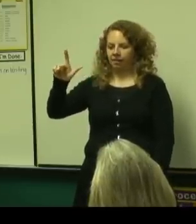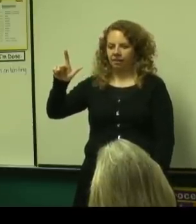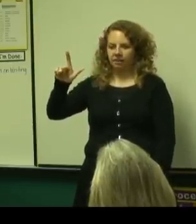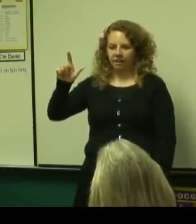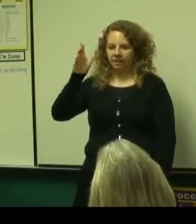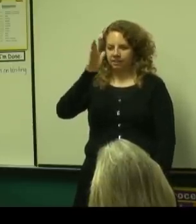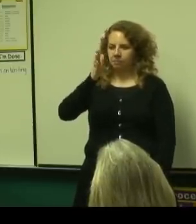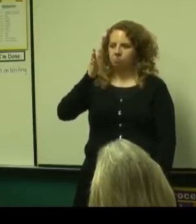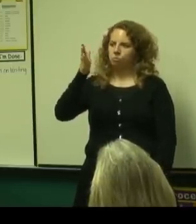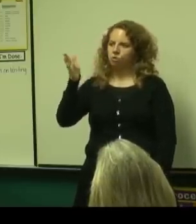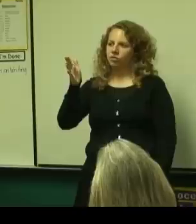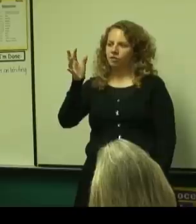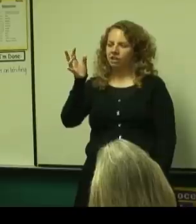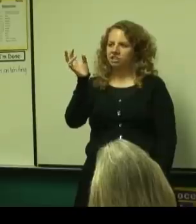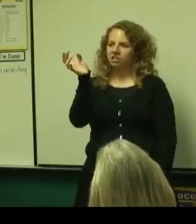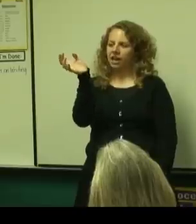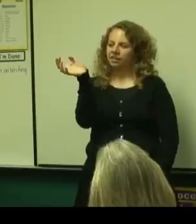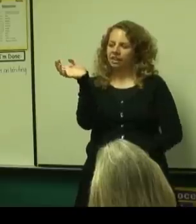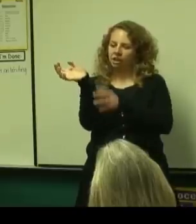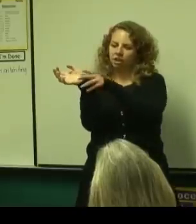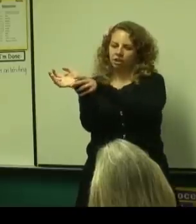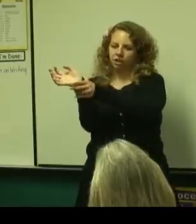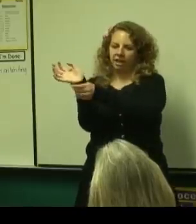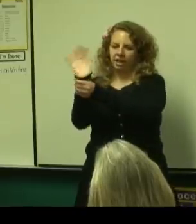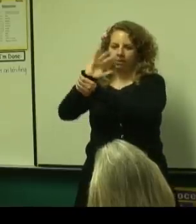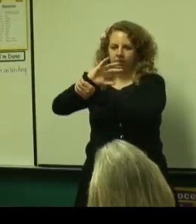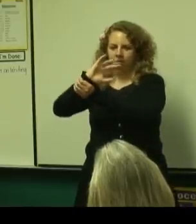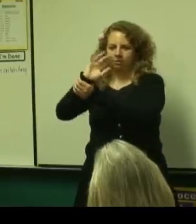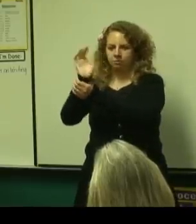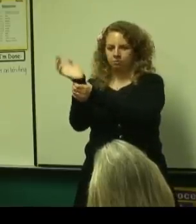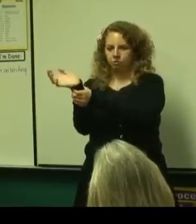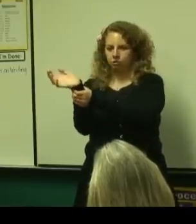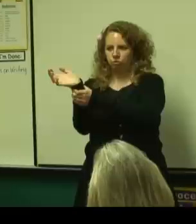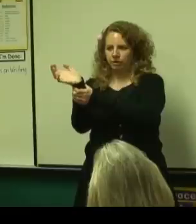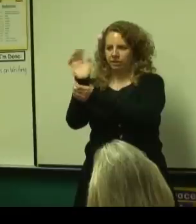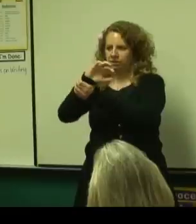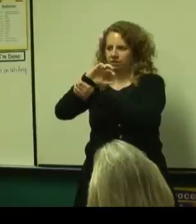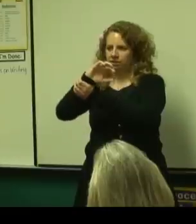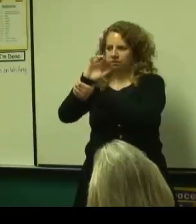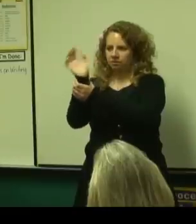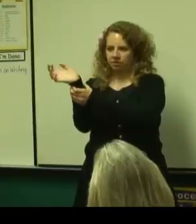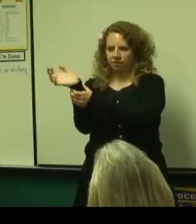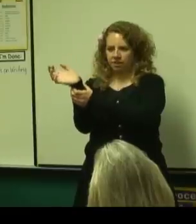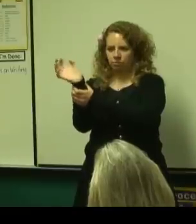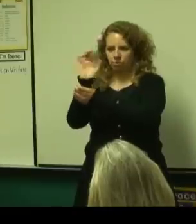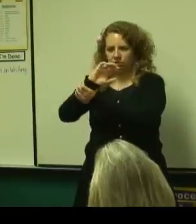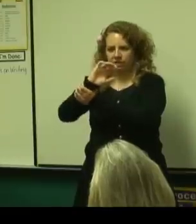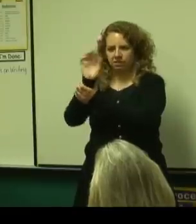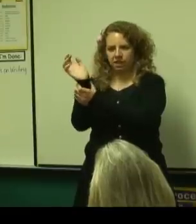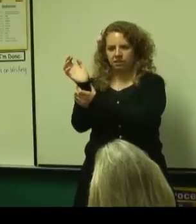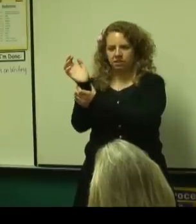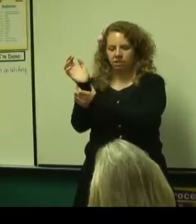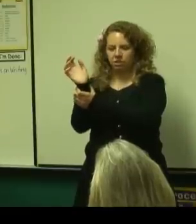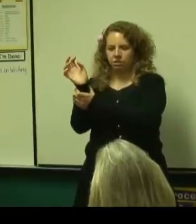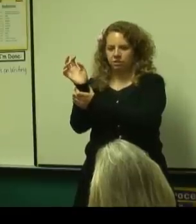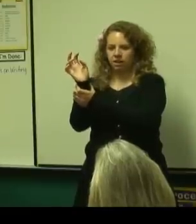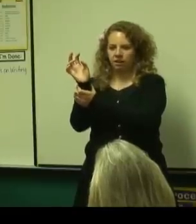LL, it doesn't move over, it just kind of like your hand twist. Like it rotates sides. So it's not